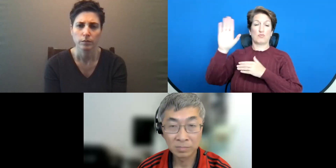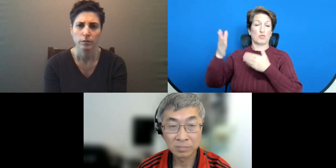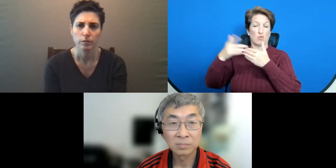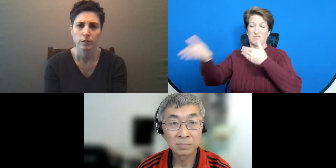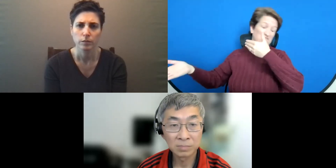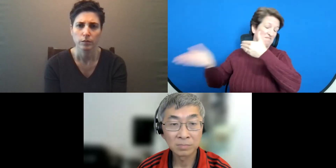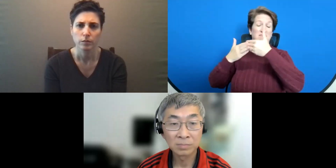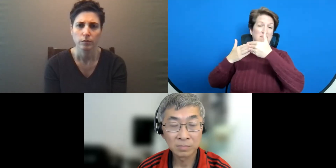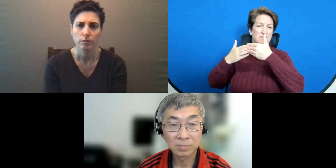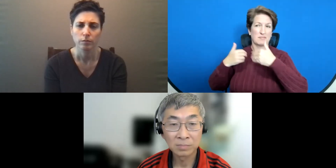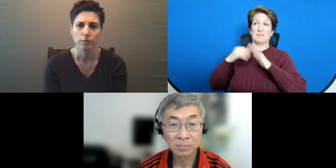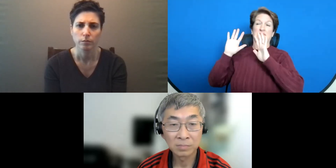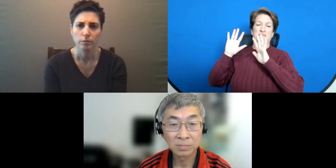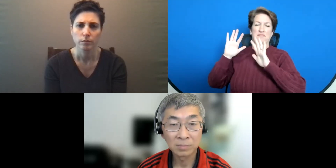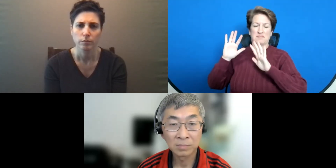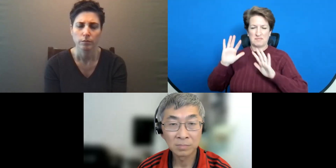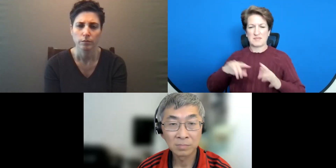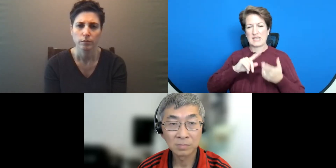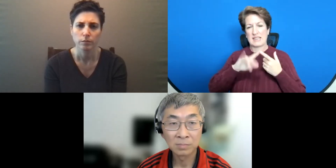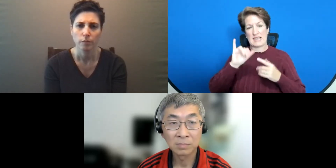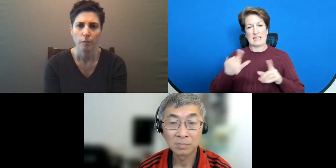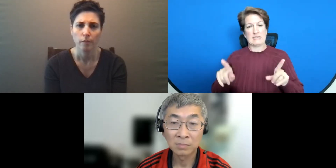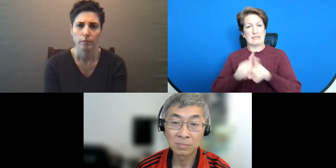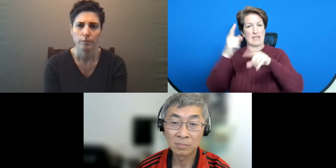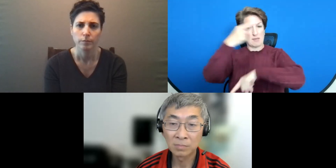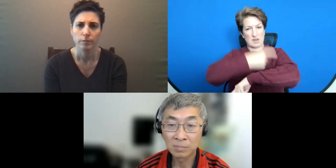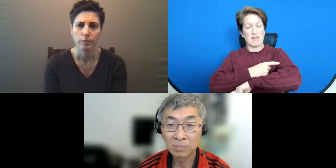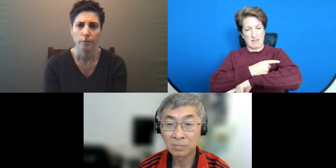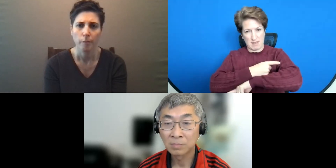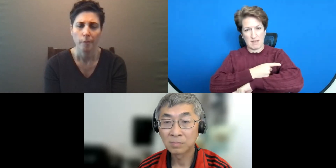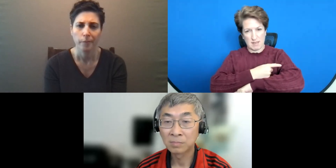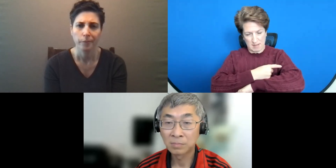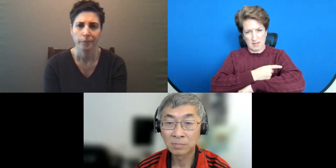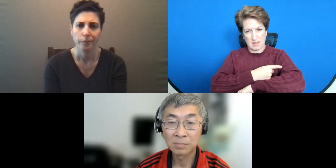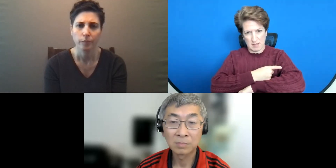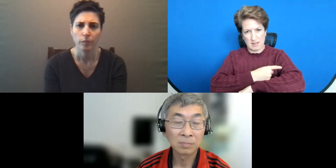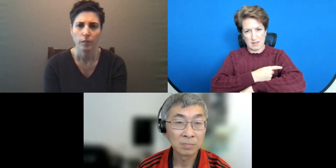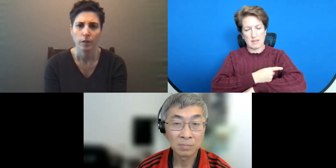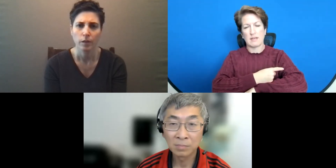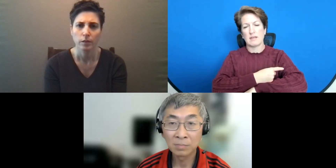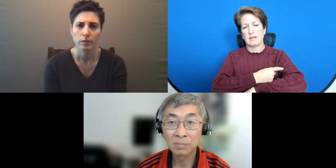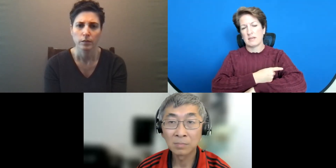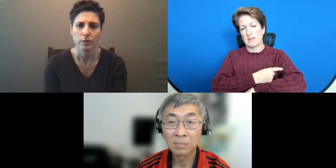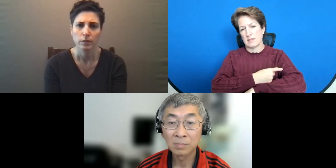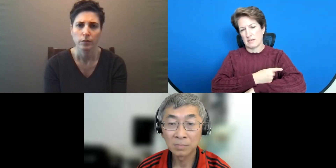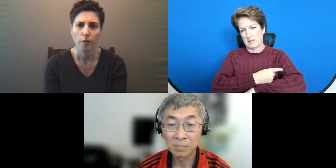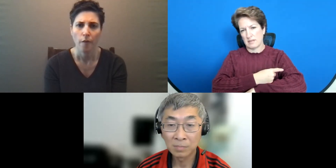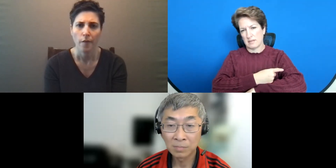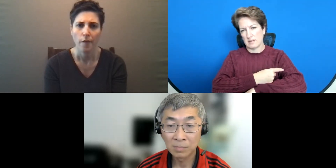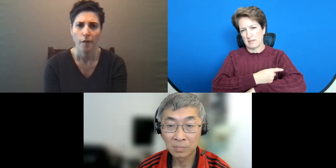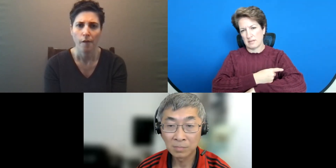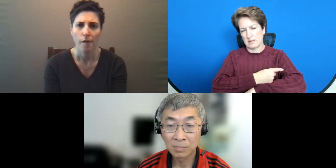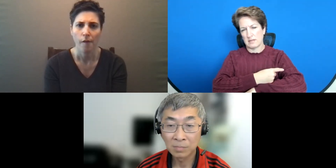the same day we had a table and we had a flyer, and on that time it's 3 or 4 weeks